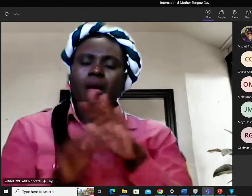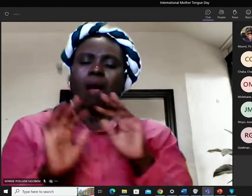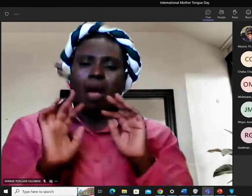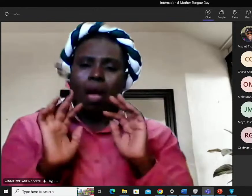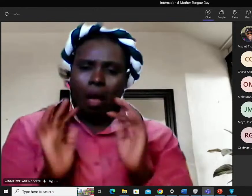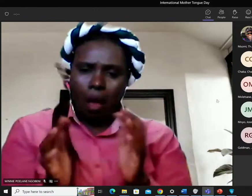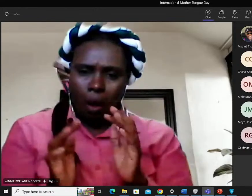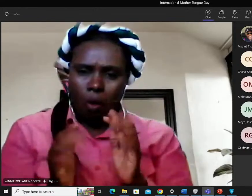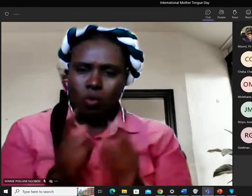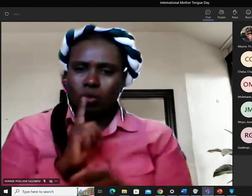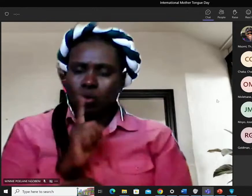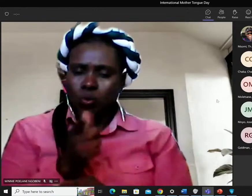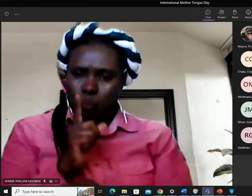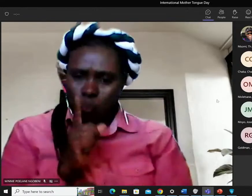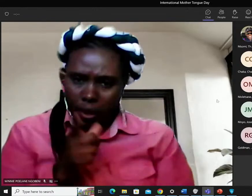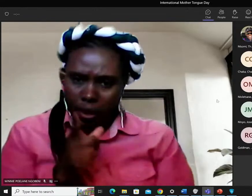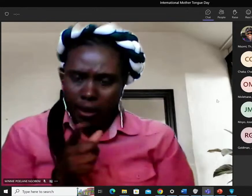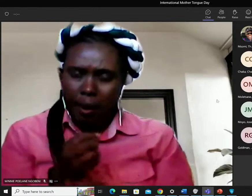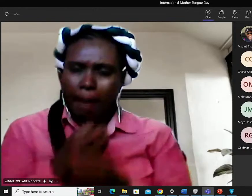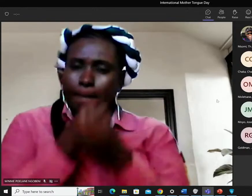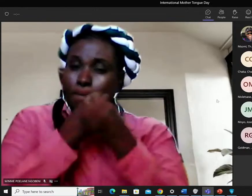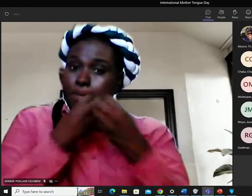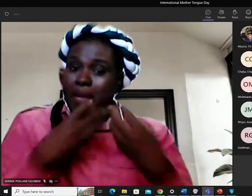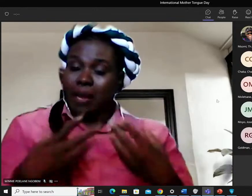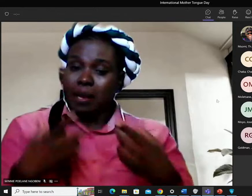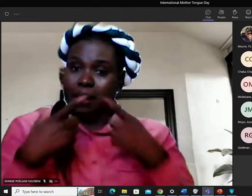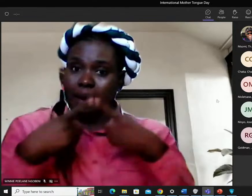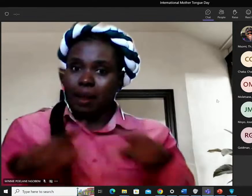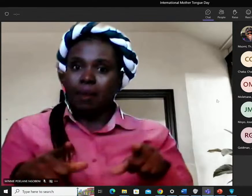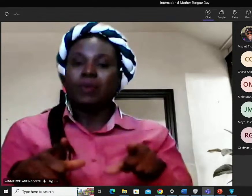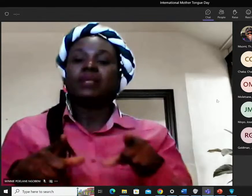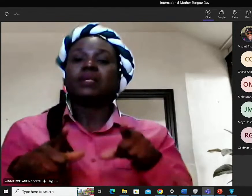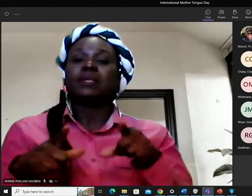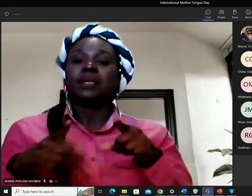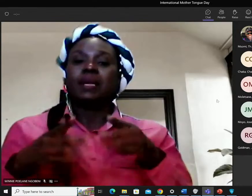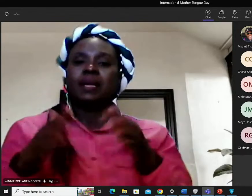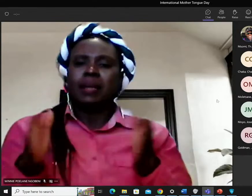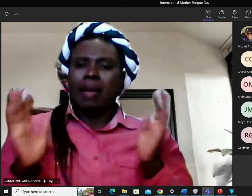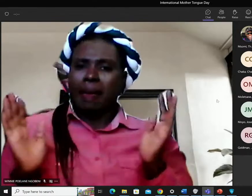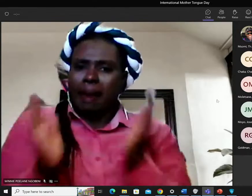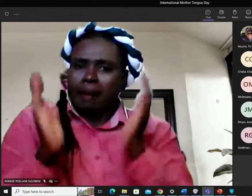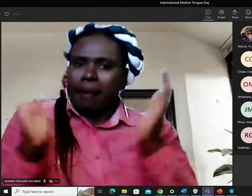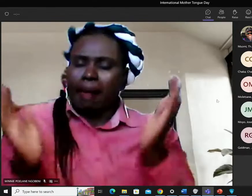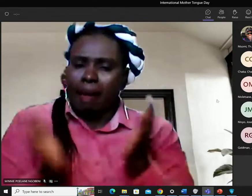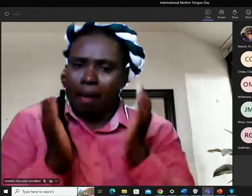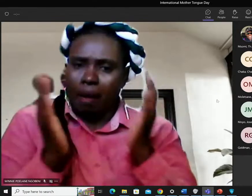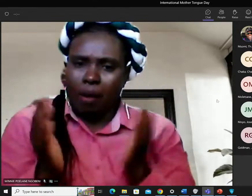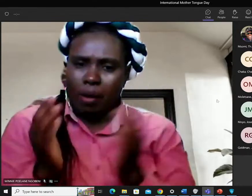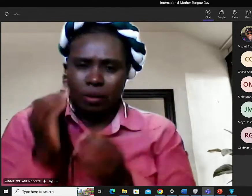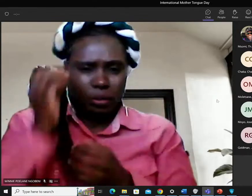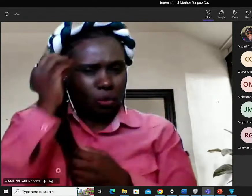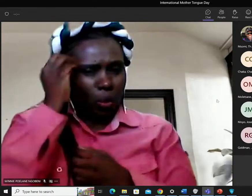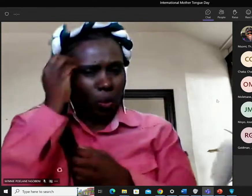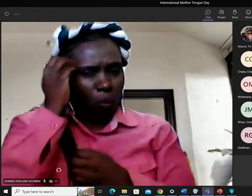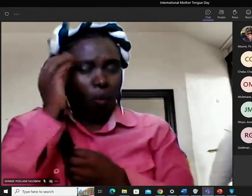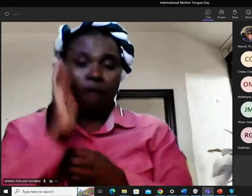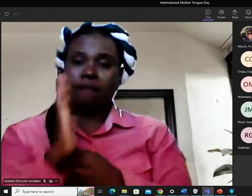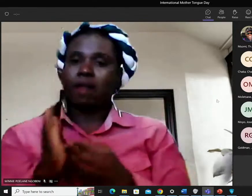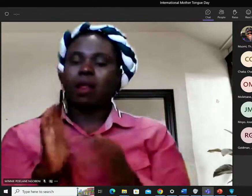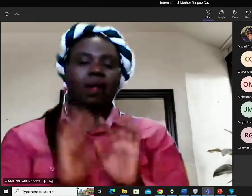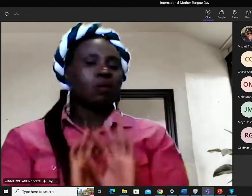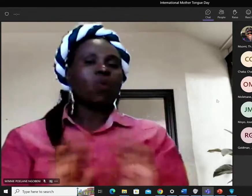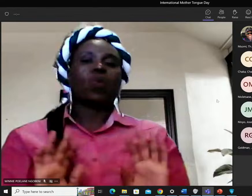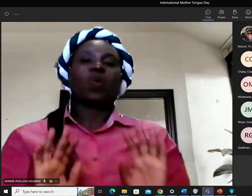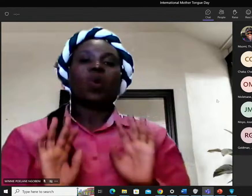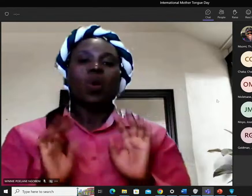to speak many languages. It does not only enhance your intellectual capacity, but it gives